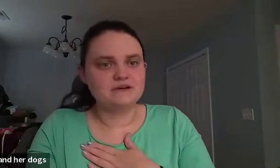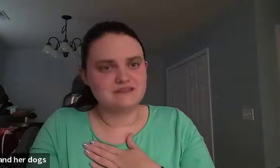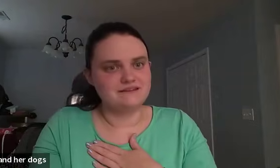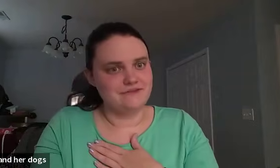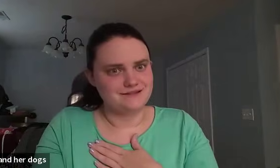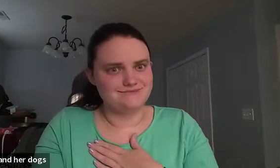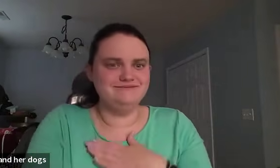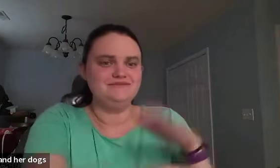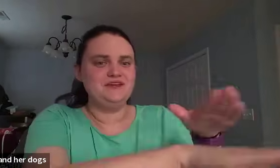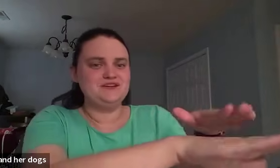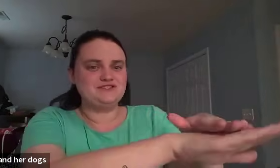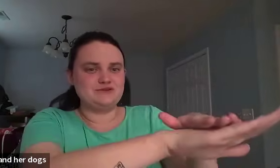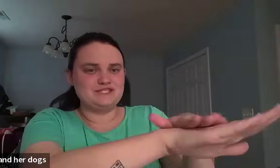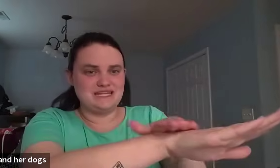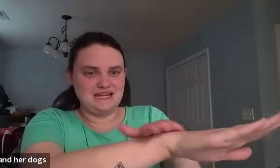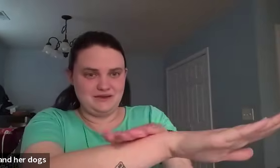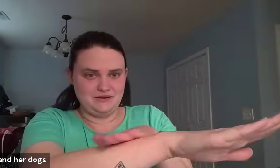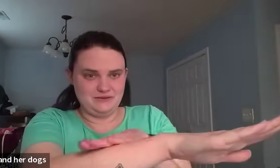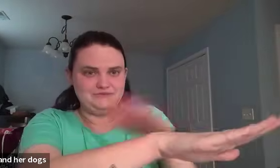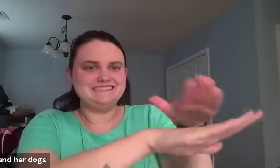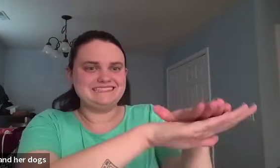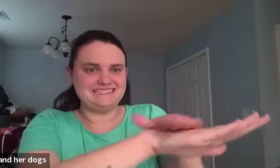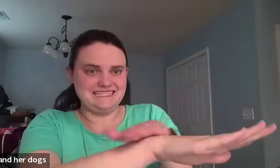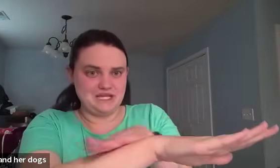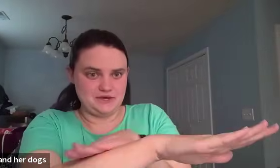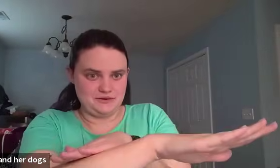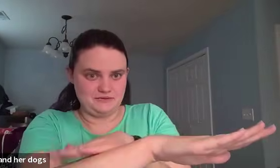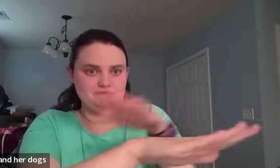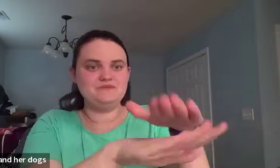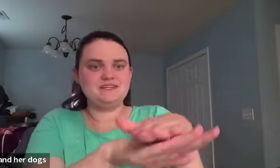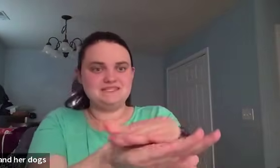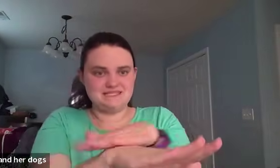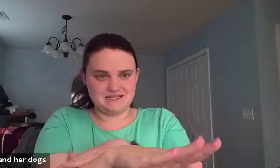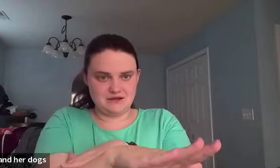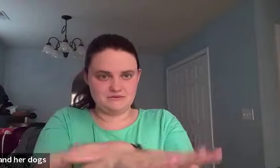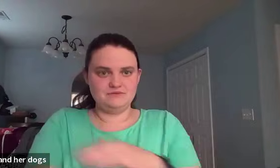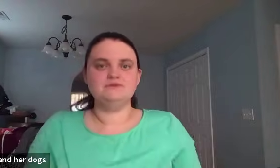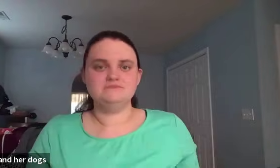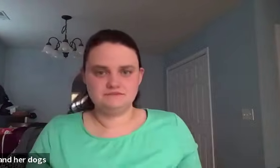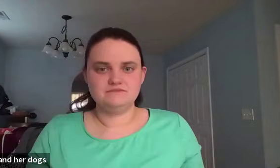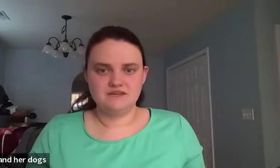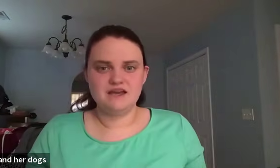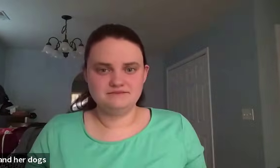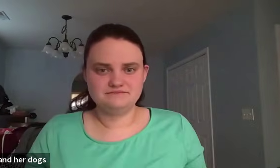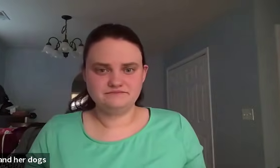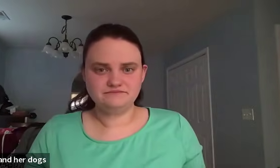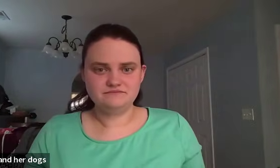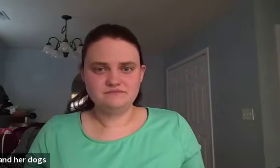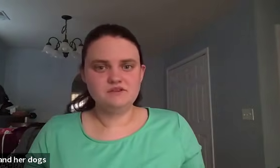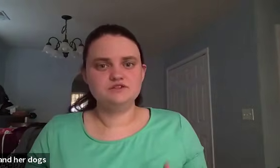but signed it fast. So slow, slow, slow. Okay? So